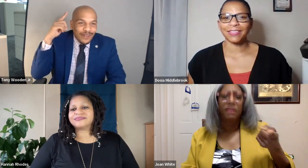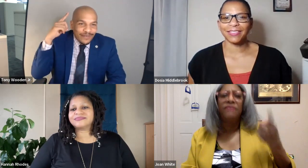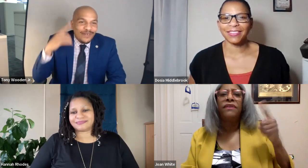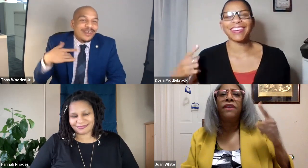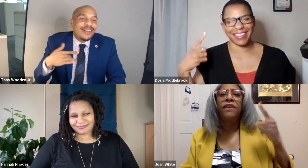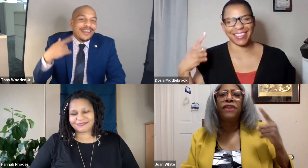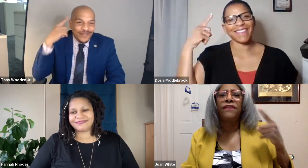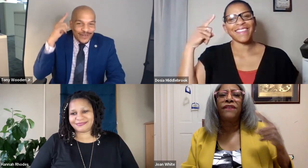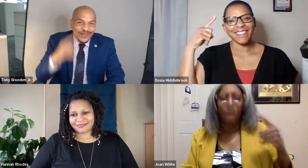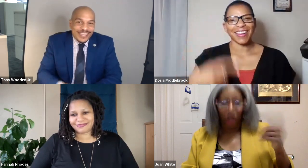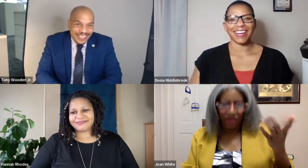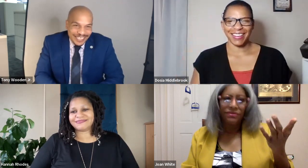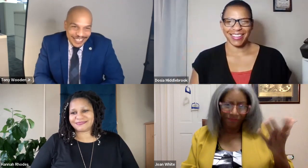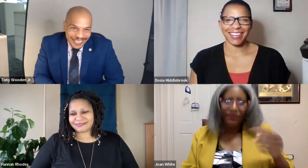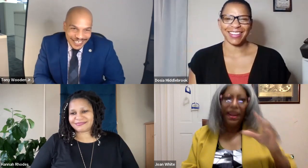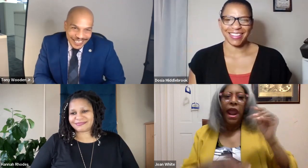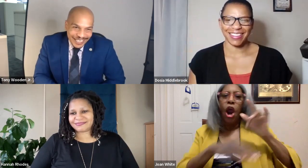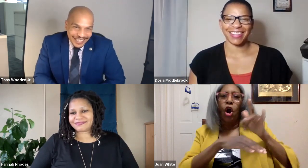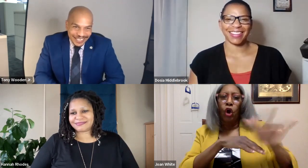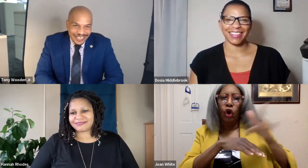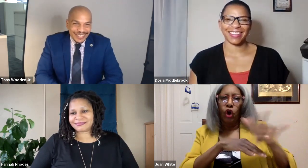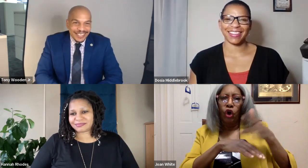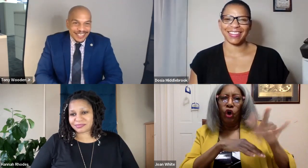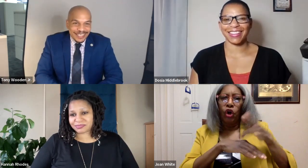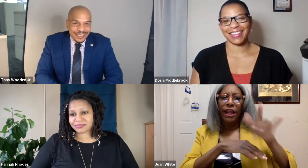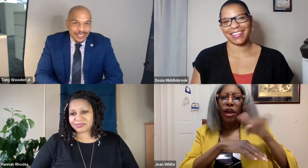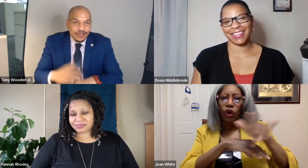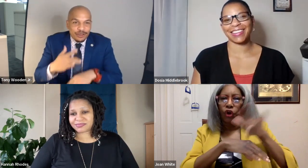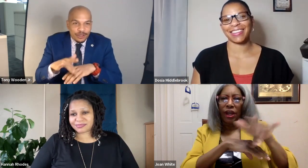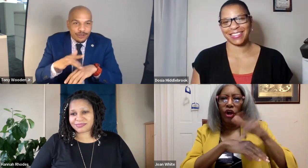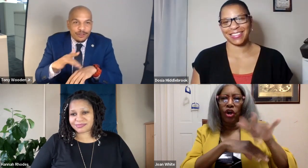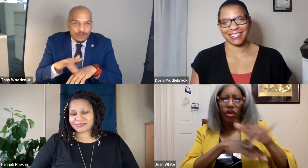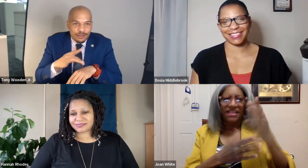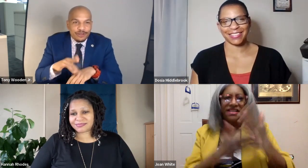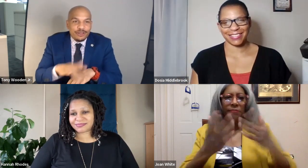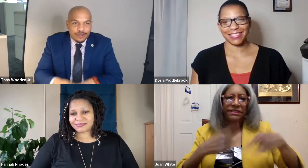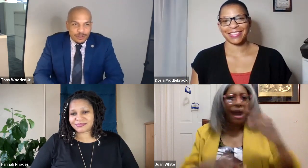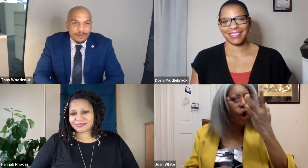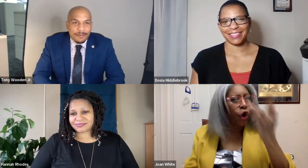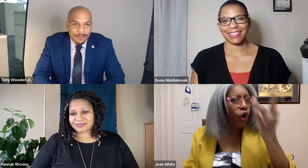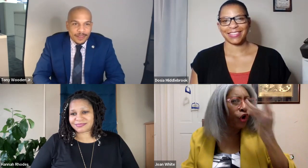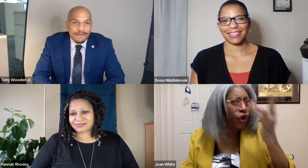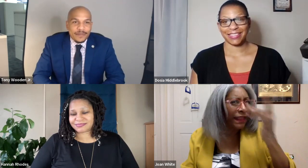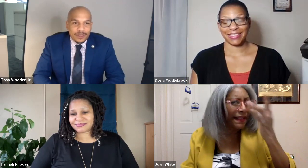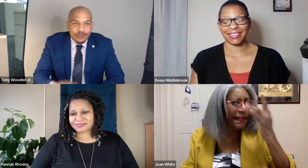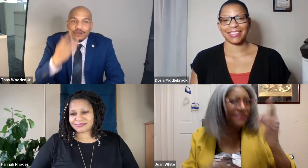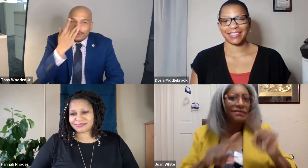there's a sign that I really love, 4-4, and it's a finger going from the front, and that was an early. There are some